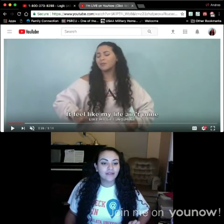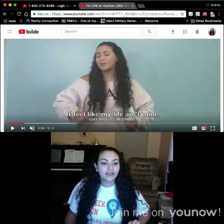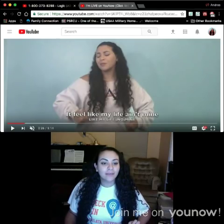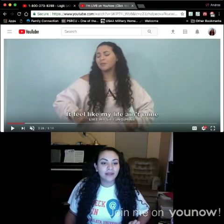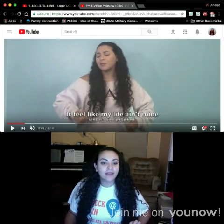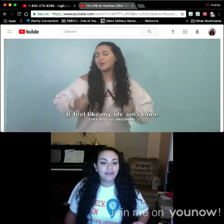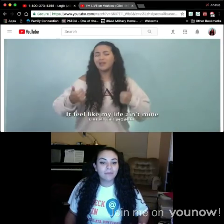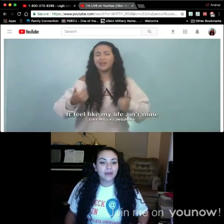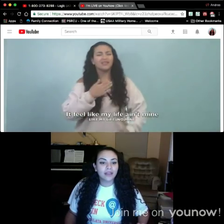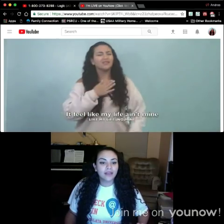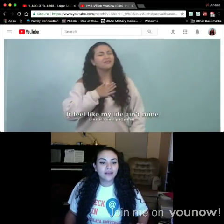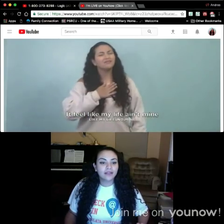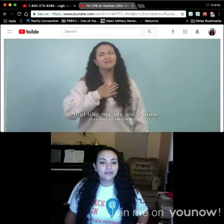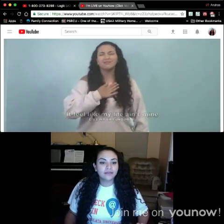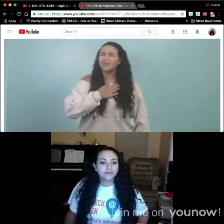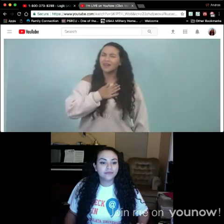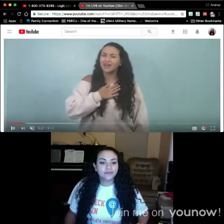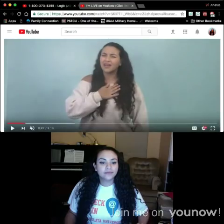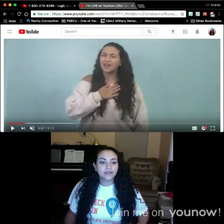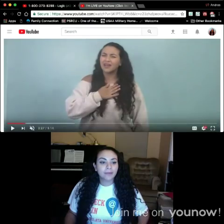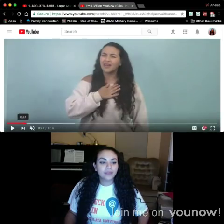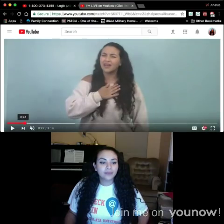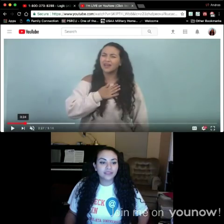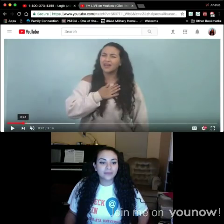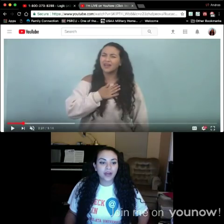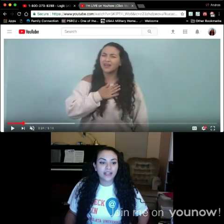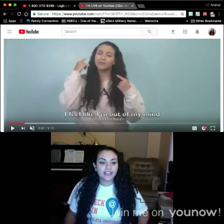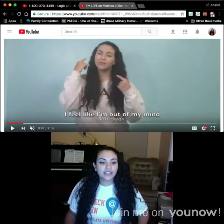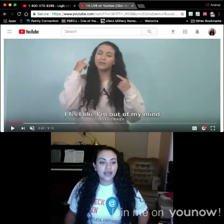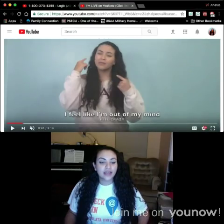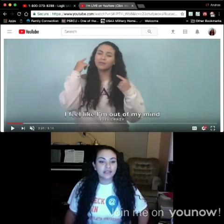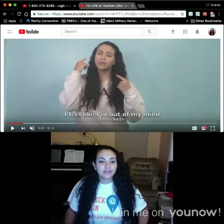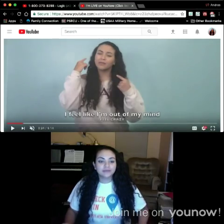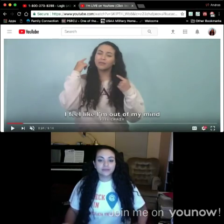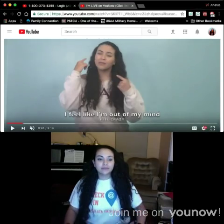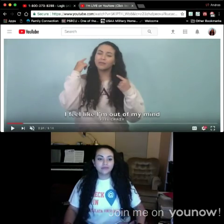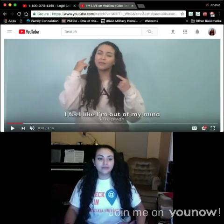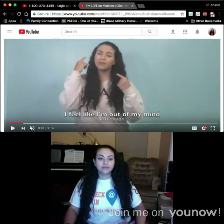I feel like my life ain't mine. That part's pretty simple. I just signed...